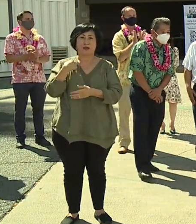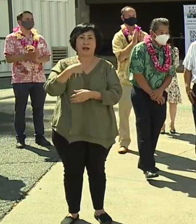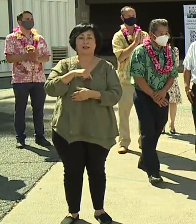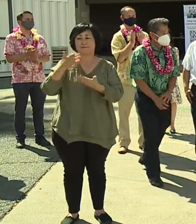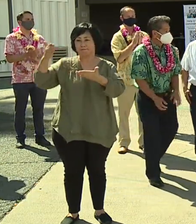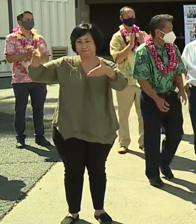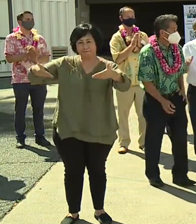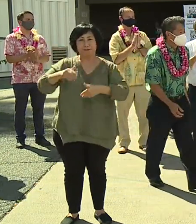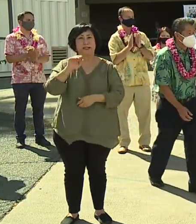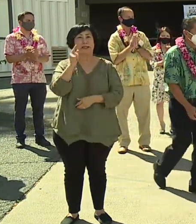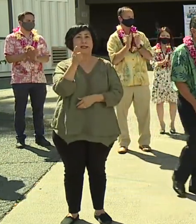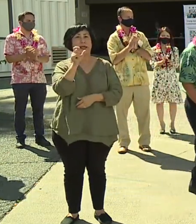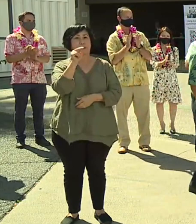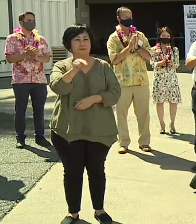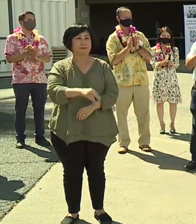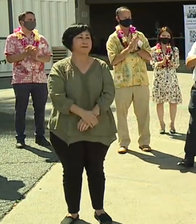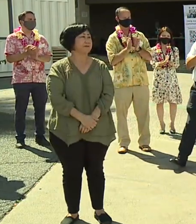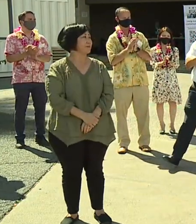Glenn.